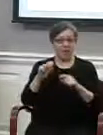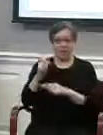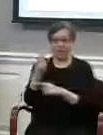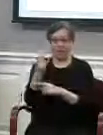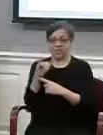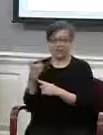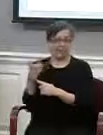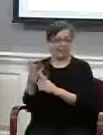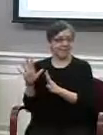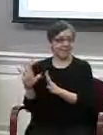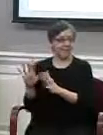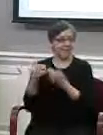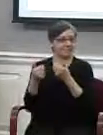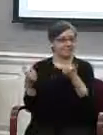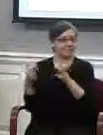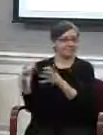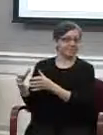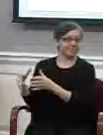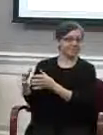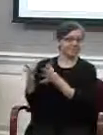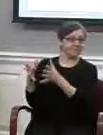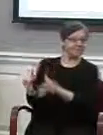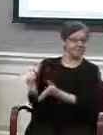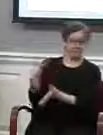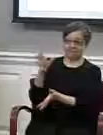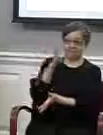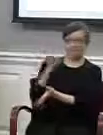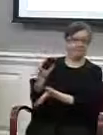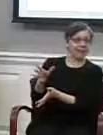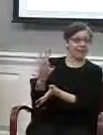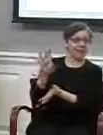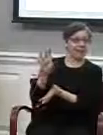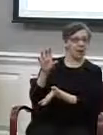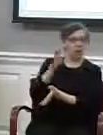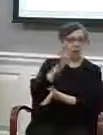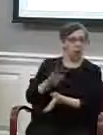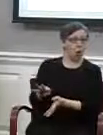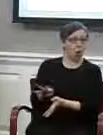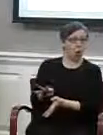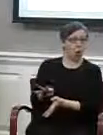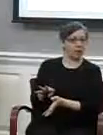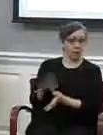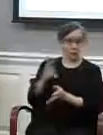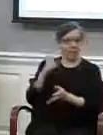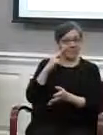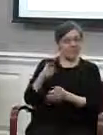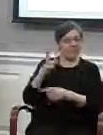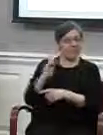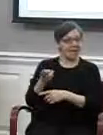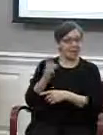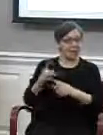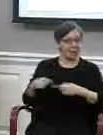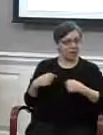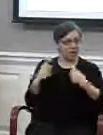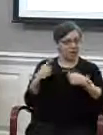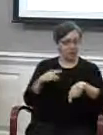projects. So they're largely ignored. In the sense, we can see a long history of